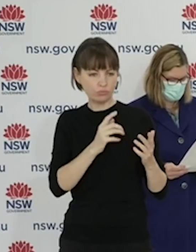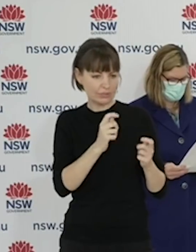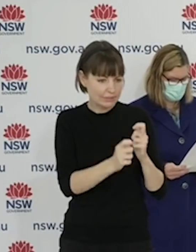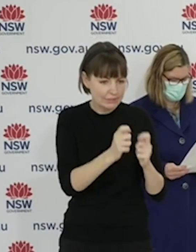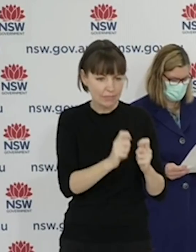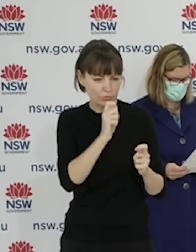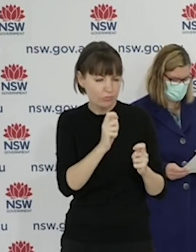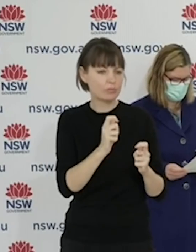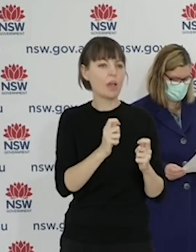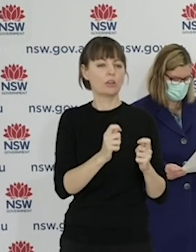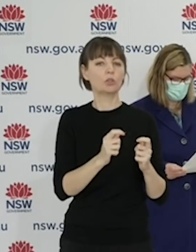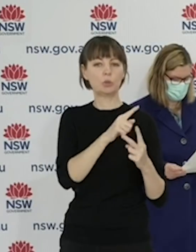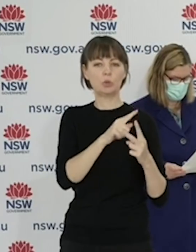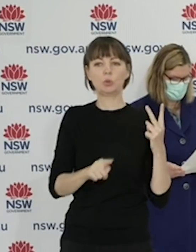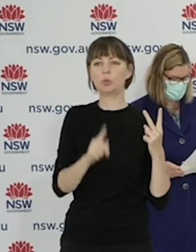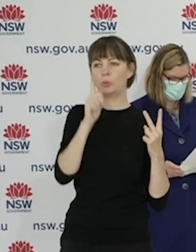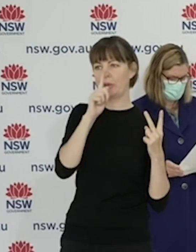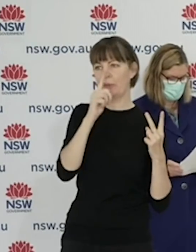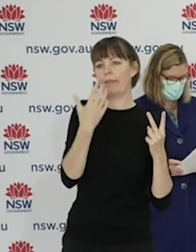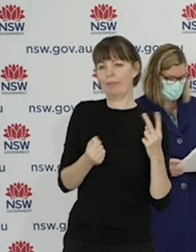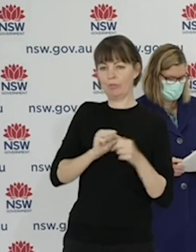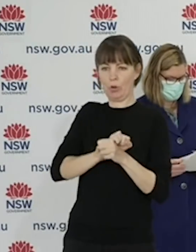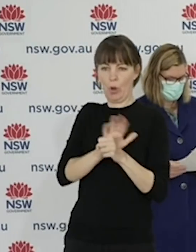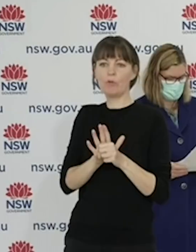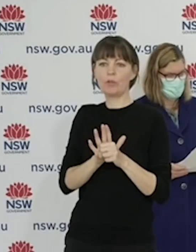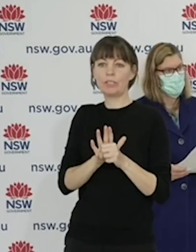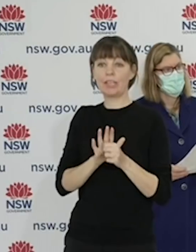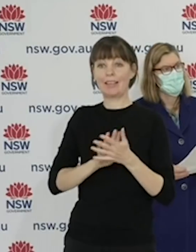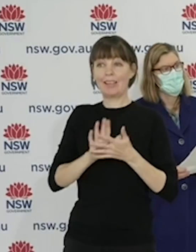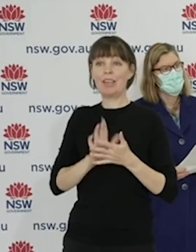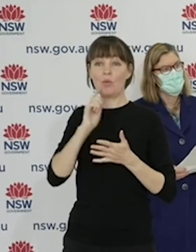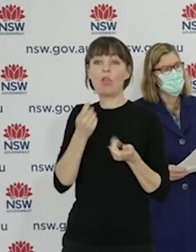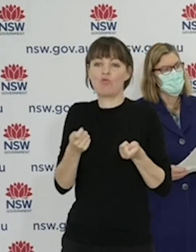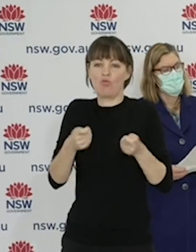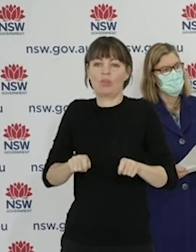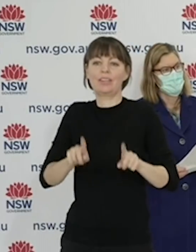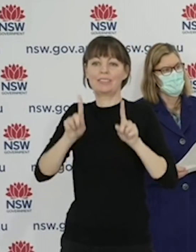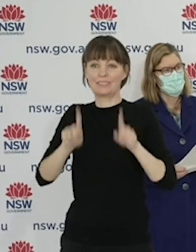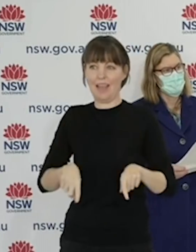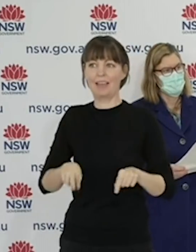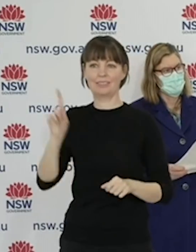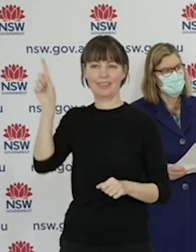from 1pm today, Dubbo will go into a 1 week's lockdown, and I understand community leaders and